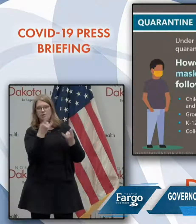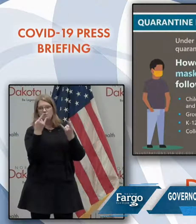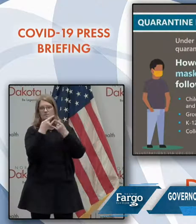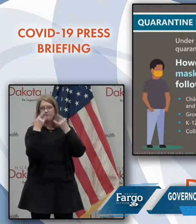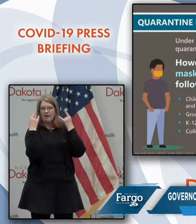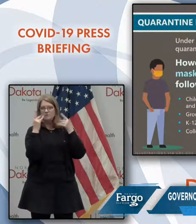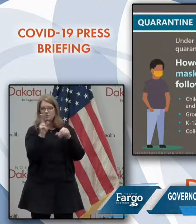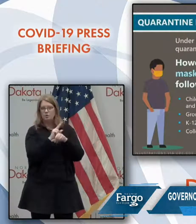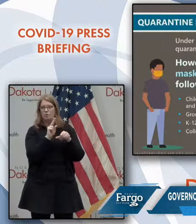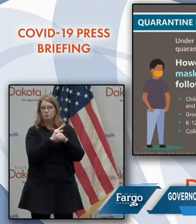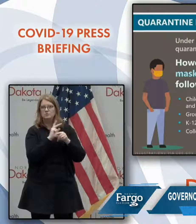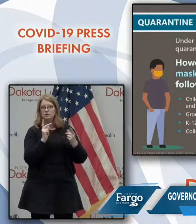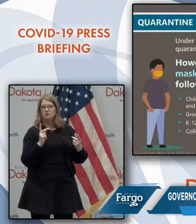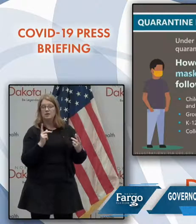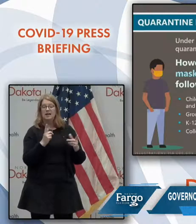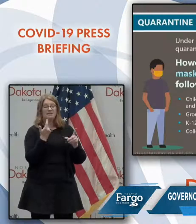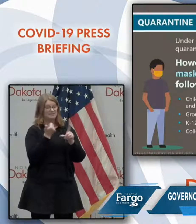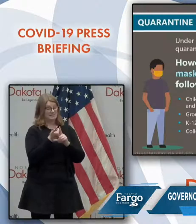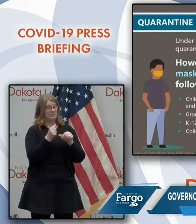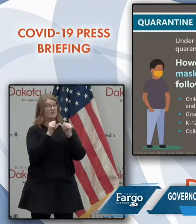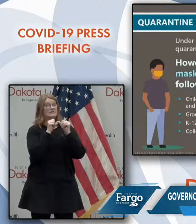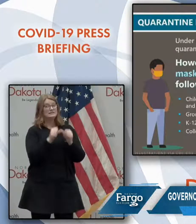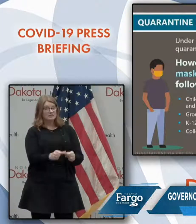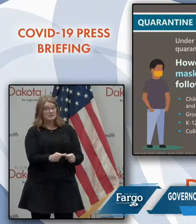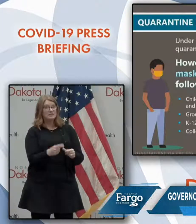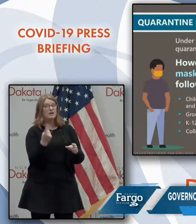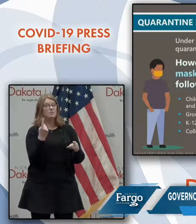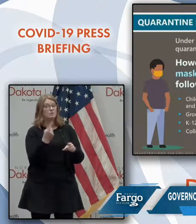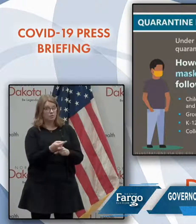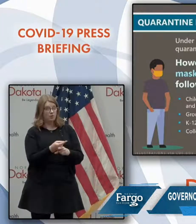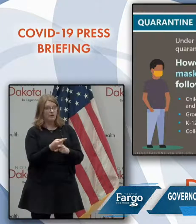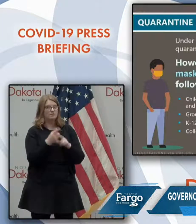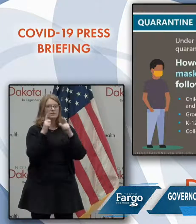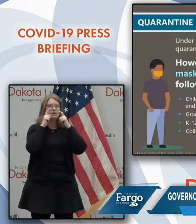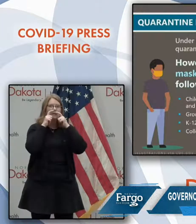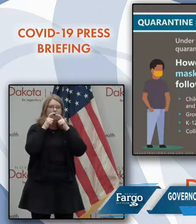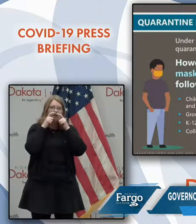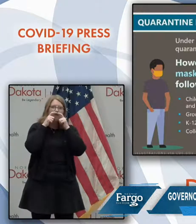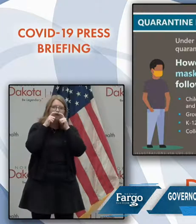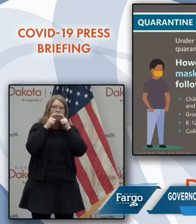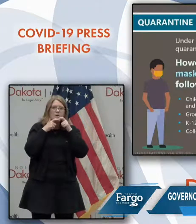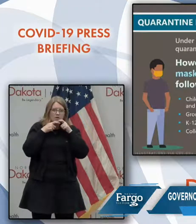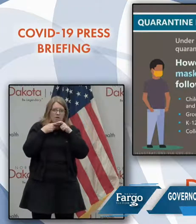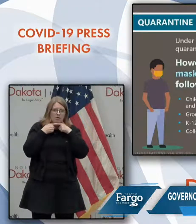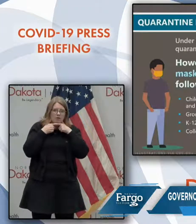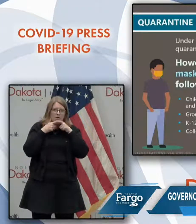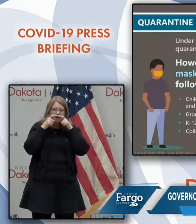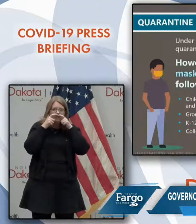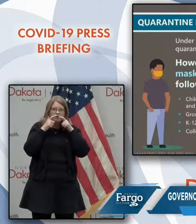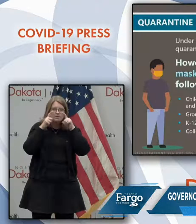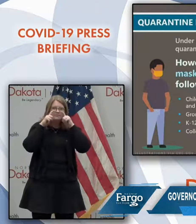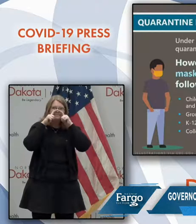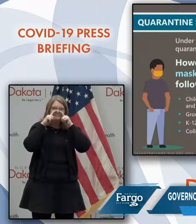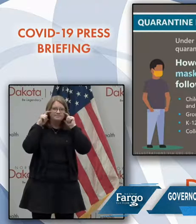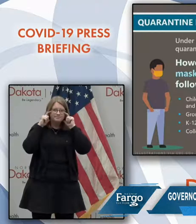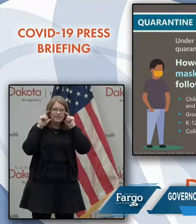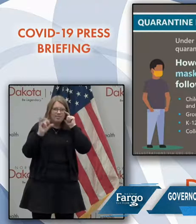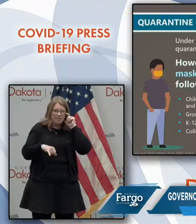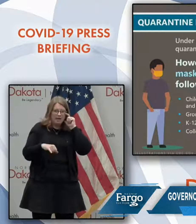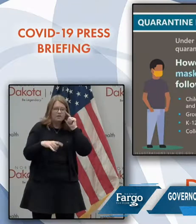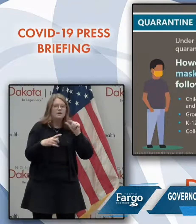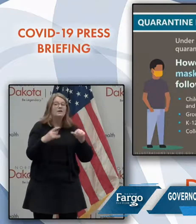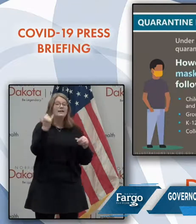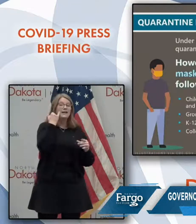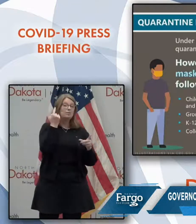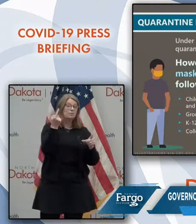mask use was consistent and it was correct. And if we can verify those things, then we know that